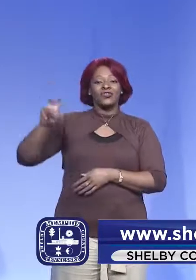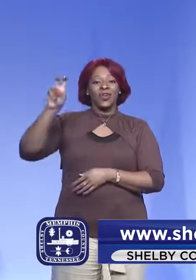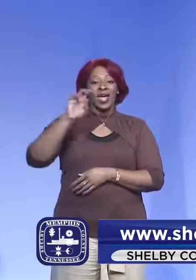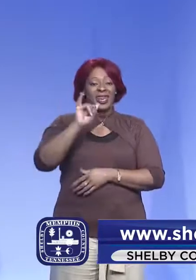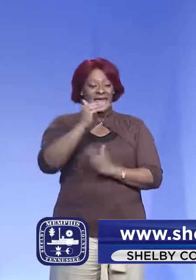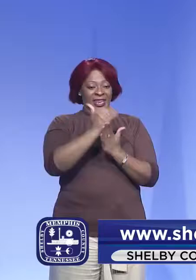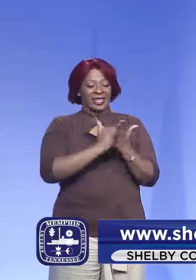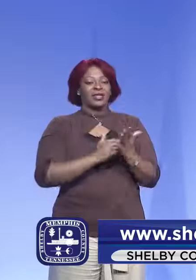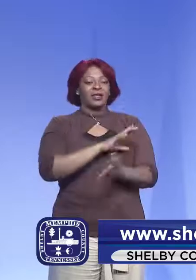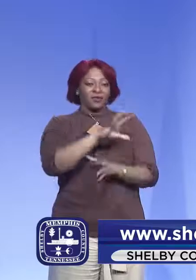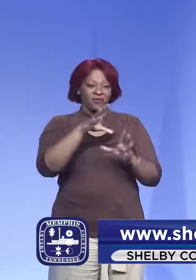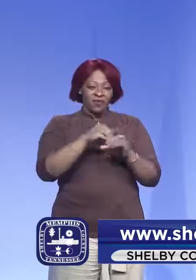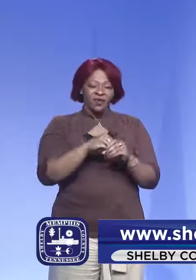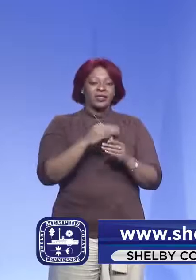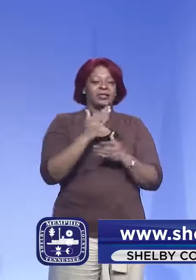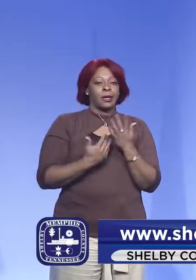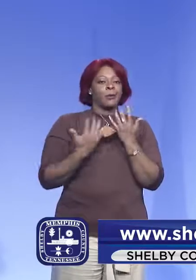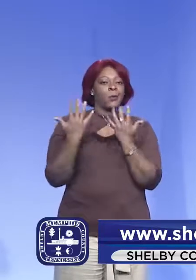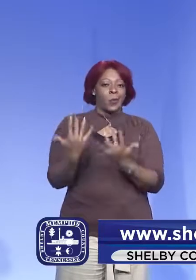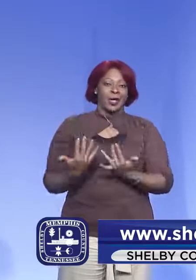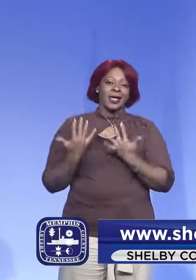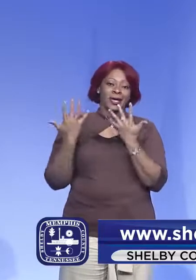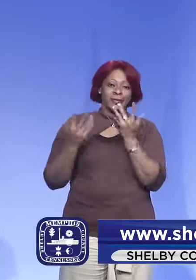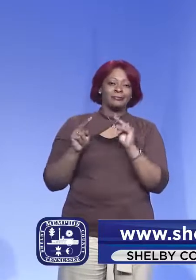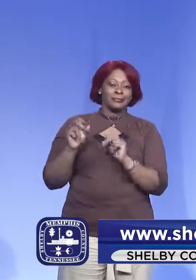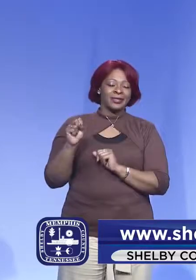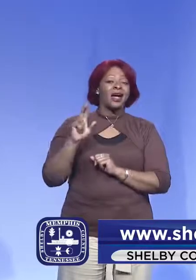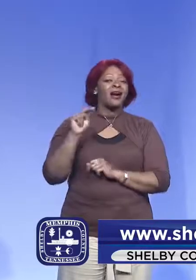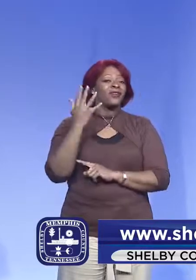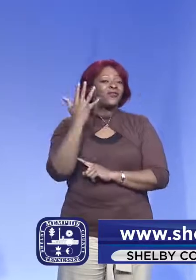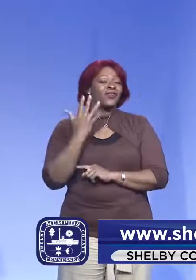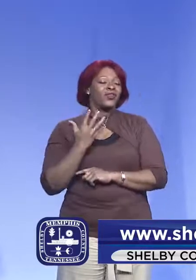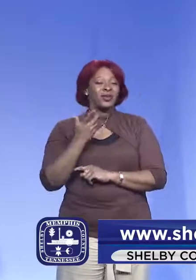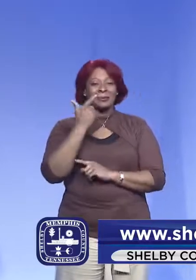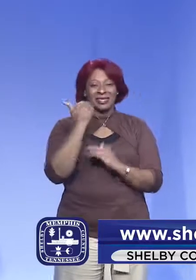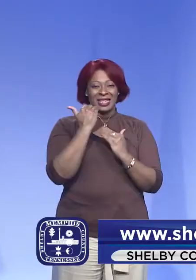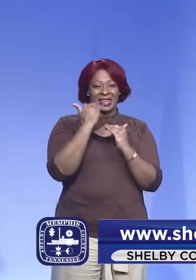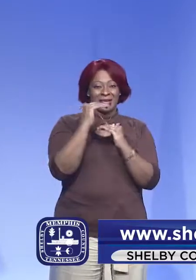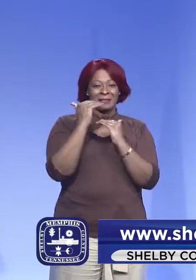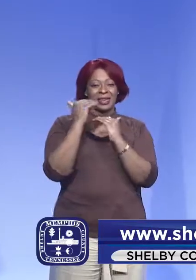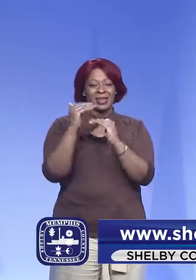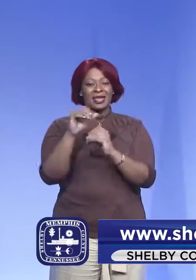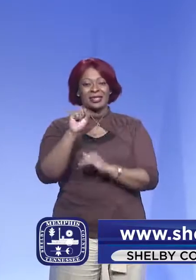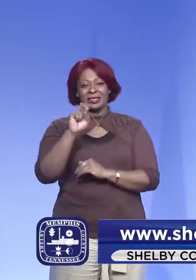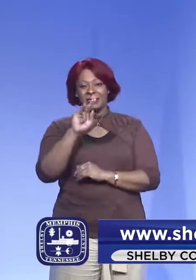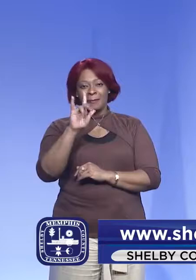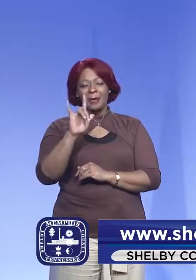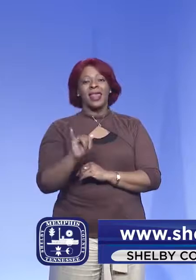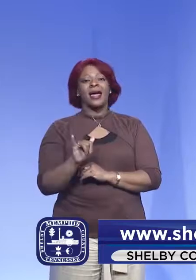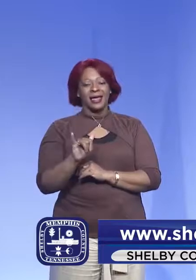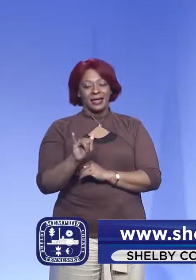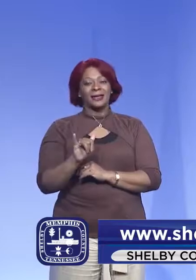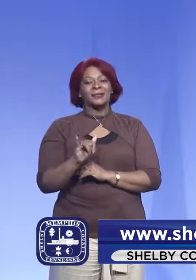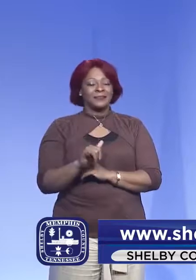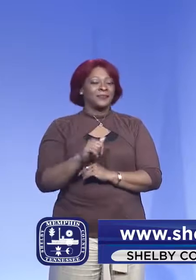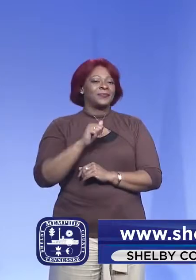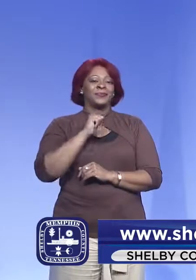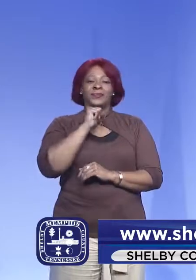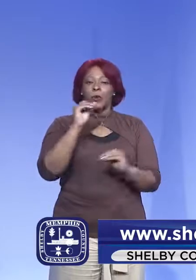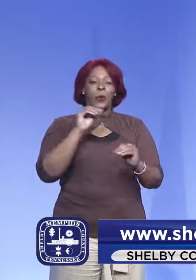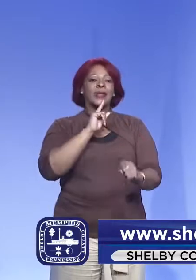will likely involve some waiting, and unfortunately, because of limited supply, there are